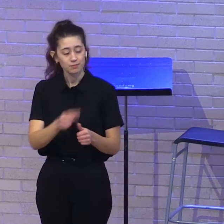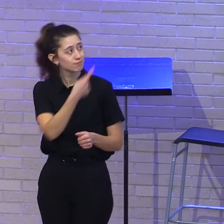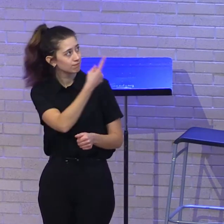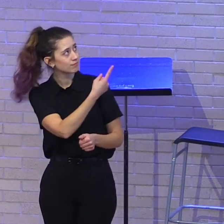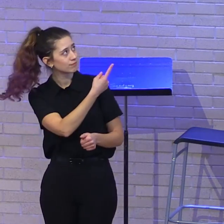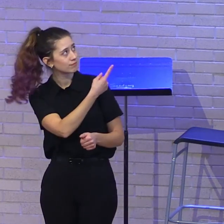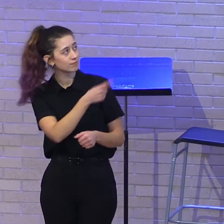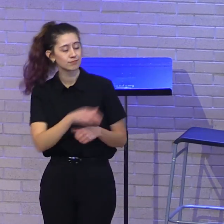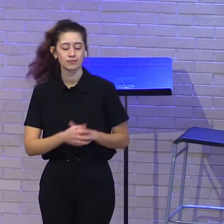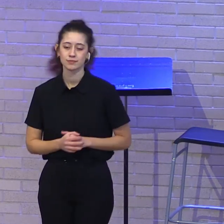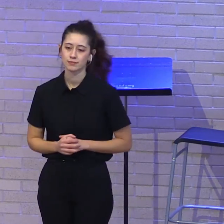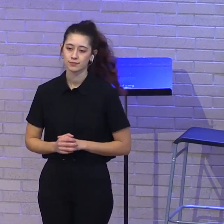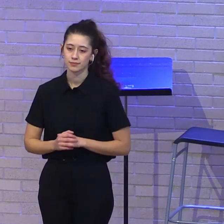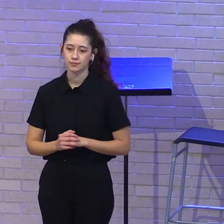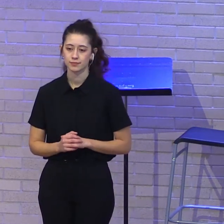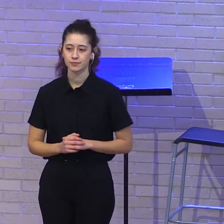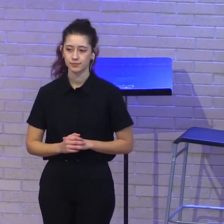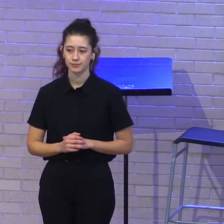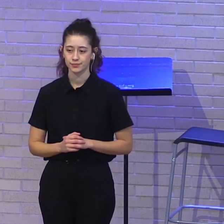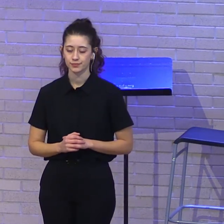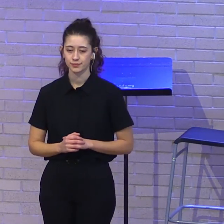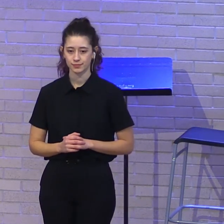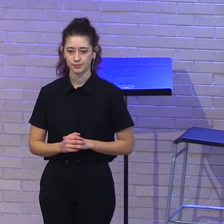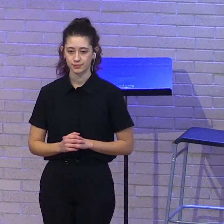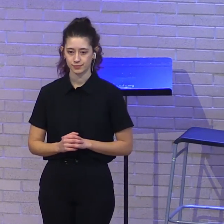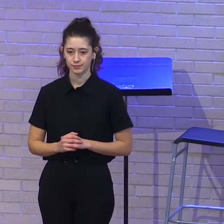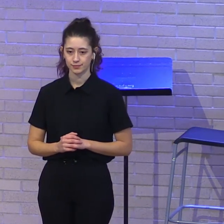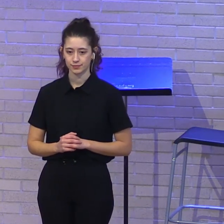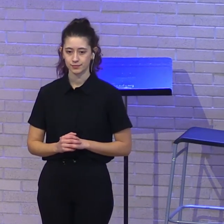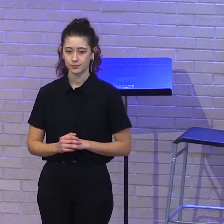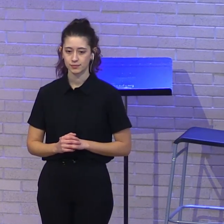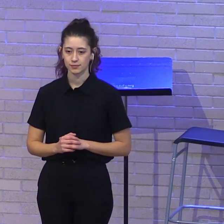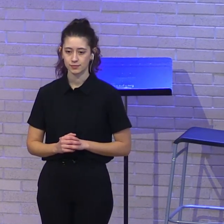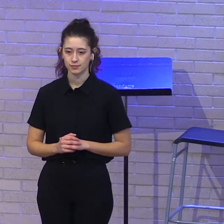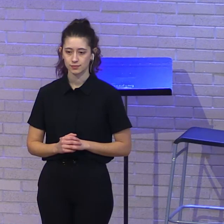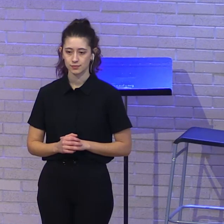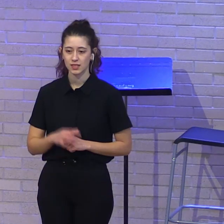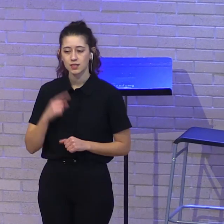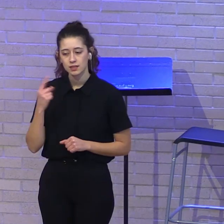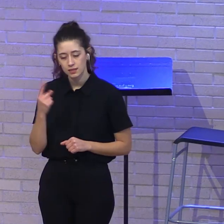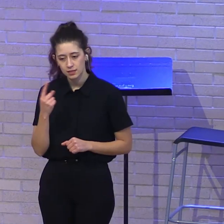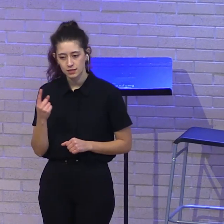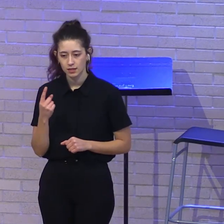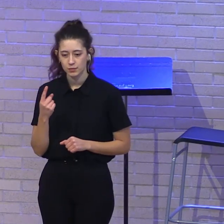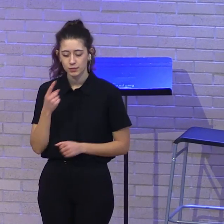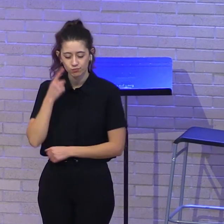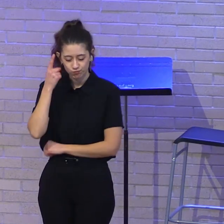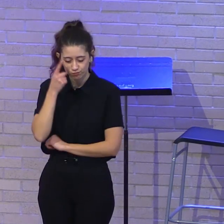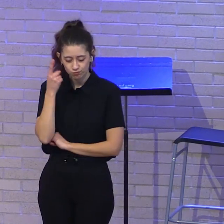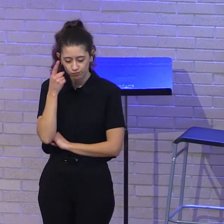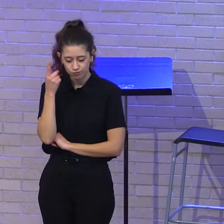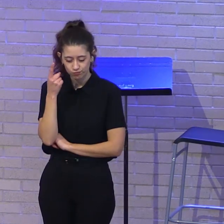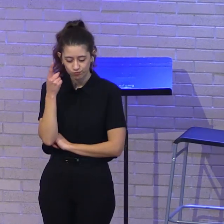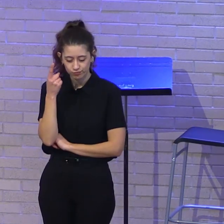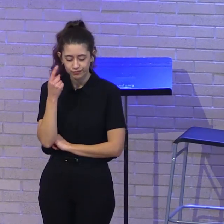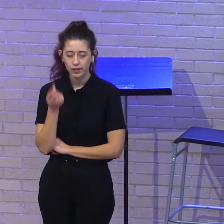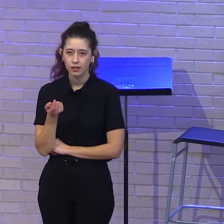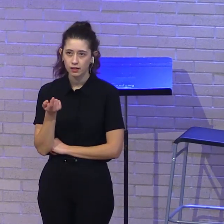Sometimes we ask ourselves why we have to work that hard, why we have to wake up early.